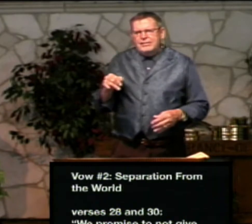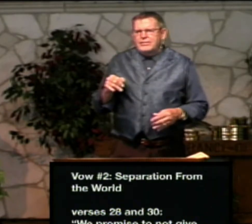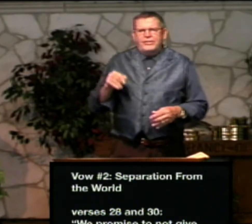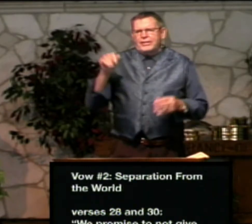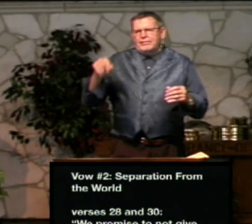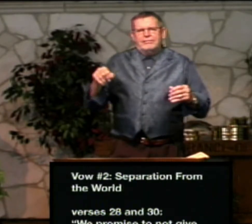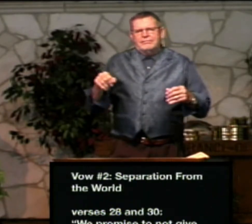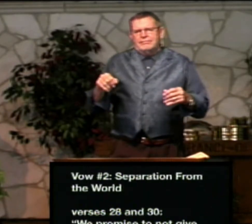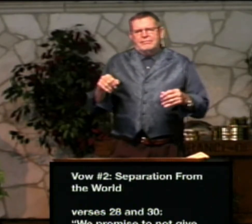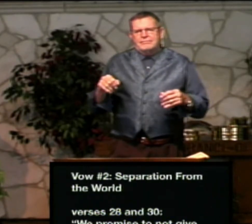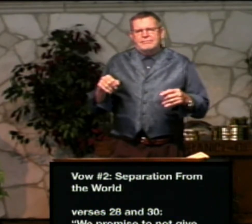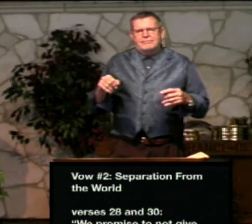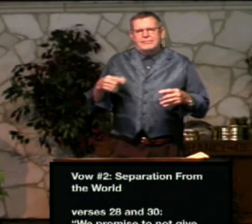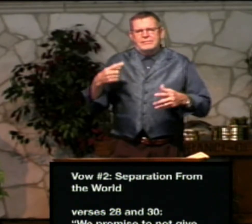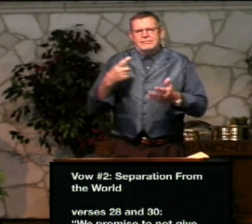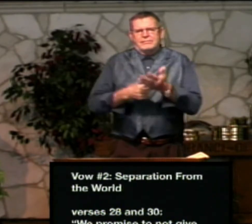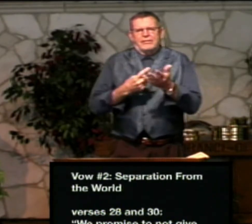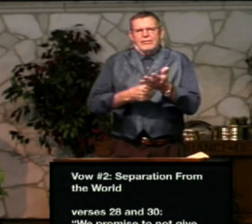You could